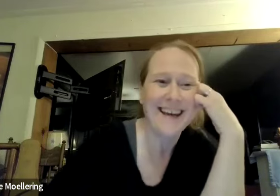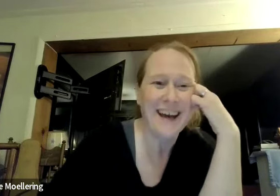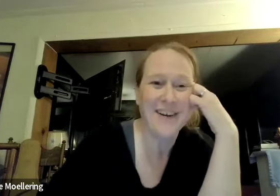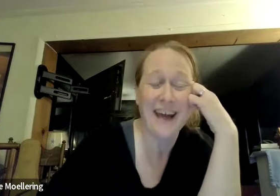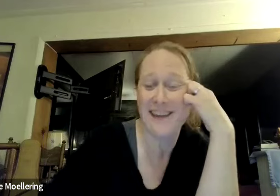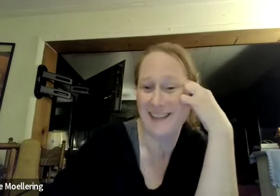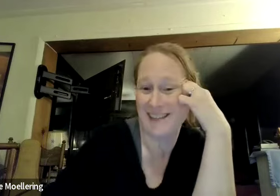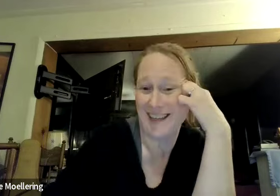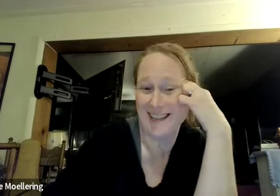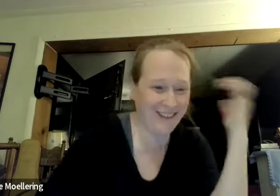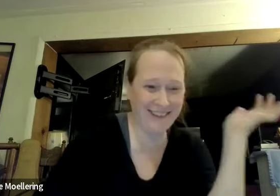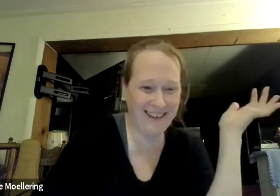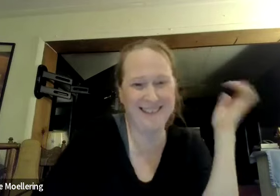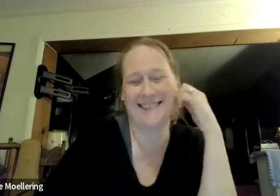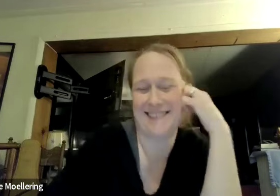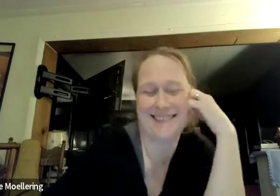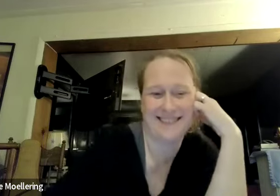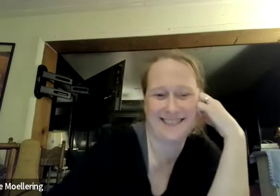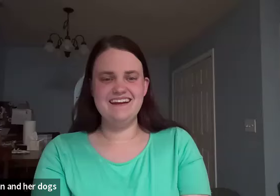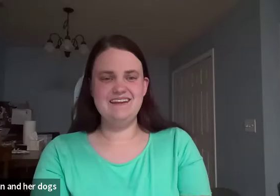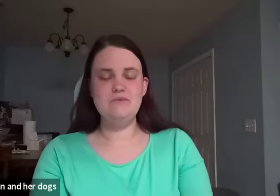Yes. Okay, that's it. That's all I got. Alrighty.